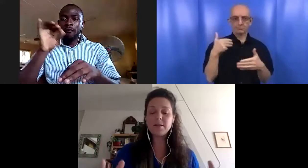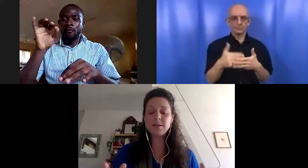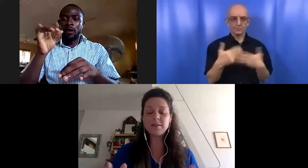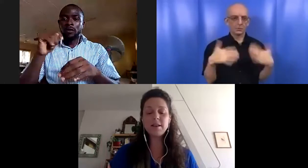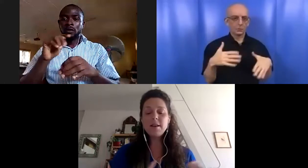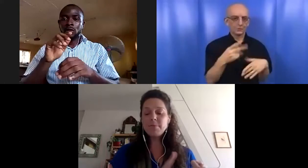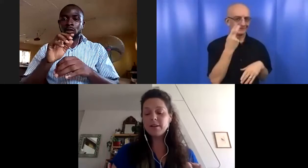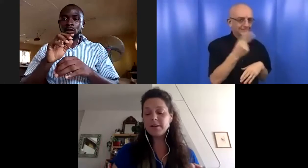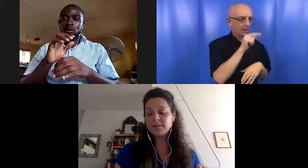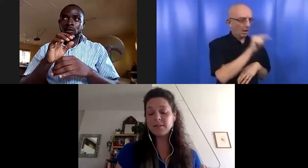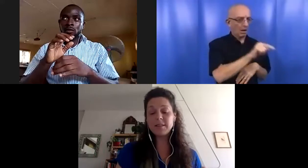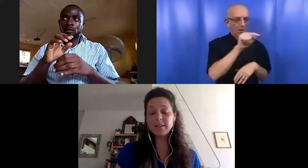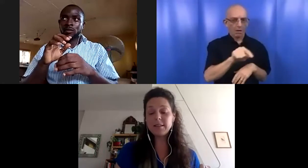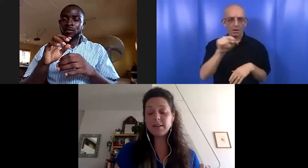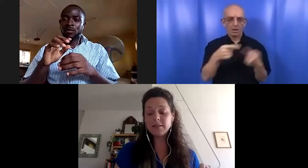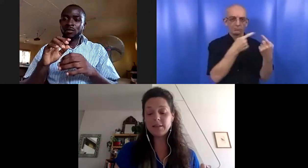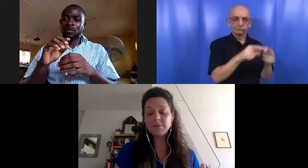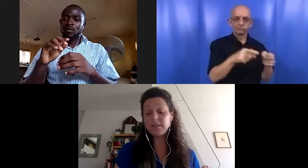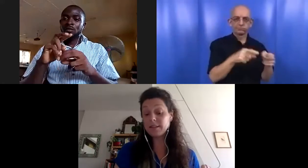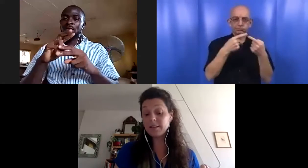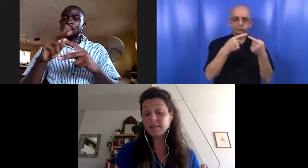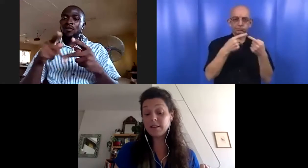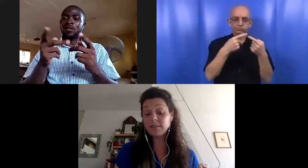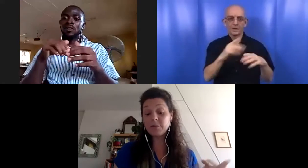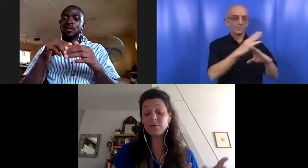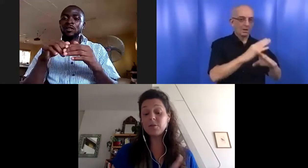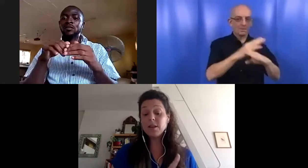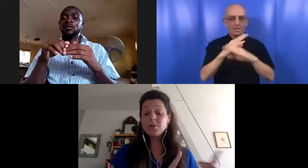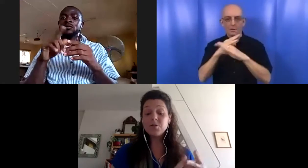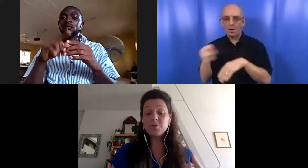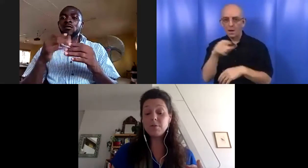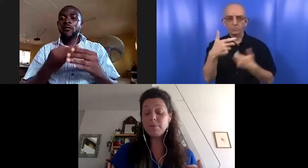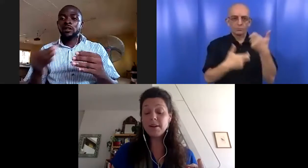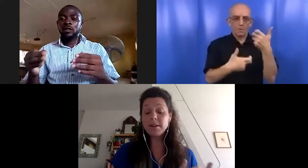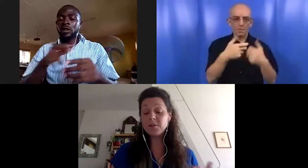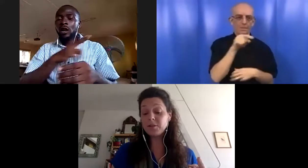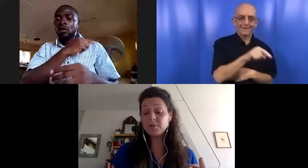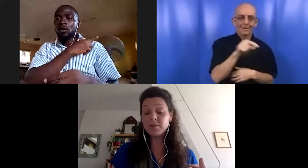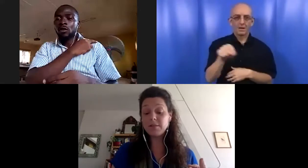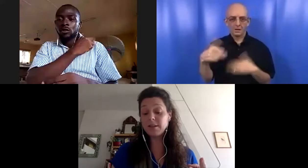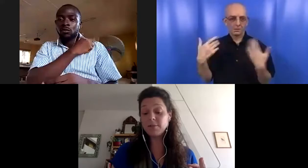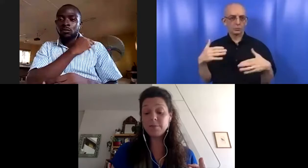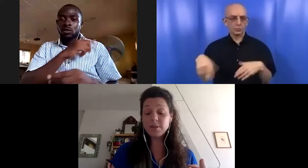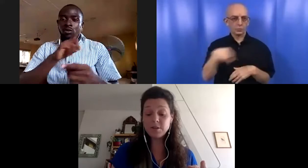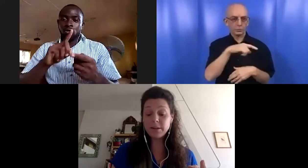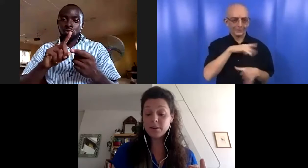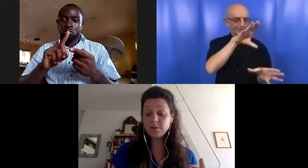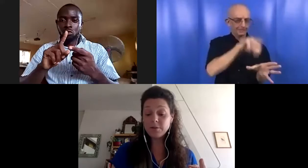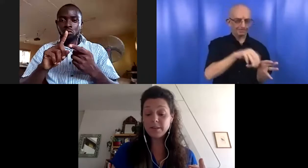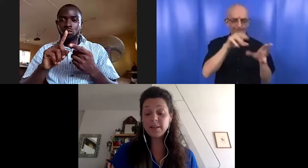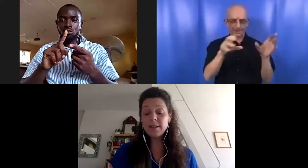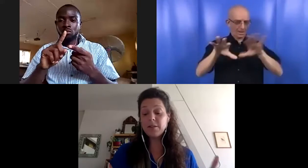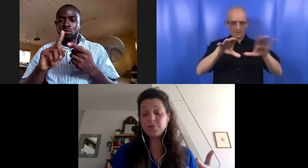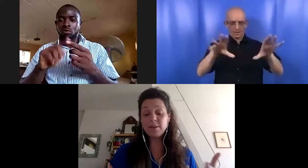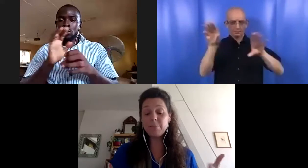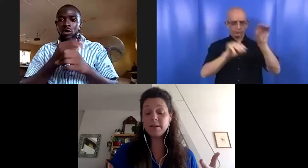three areas: barriers in accessing healthcare facilities and hospitals, 2 barriers in receiving information about